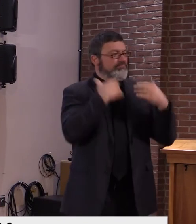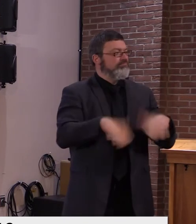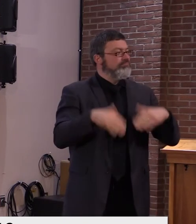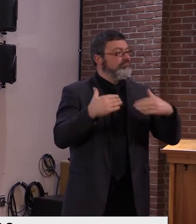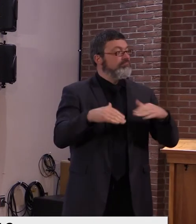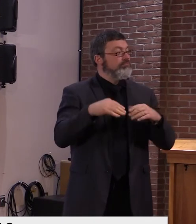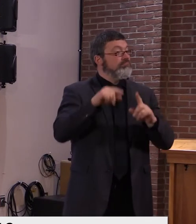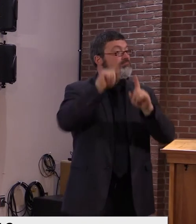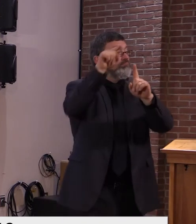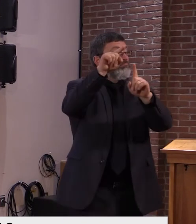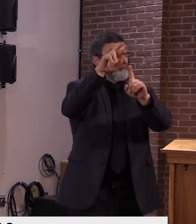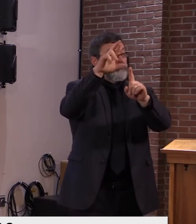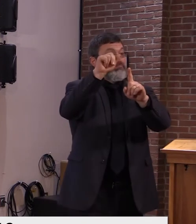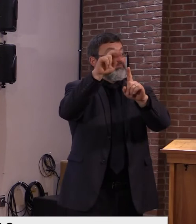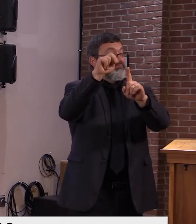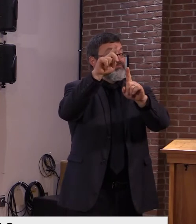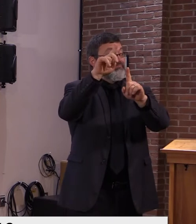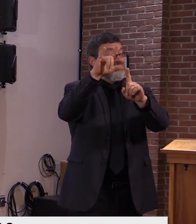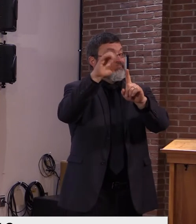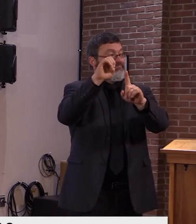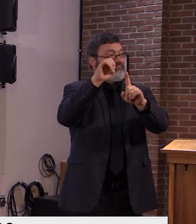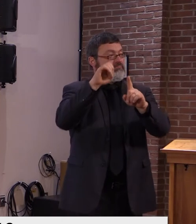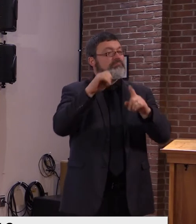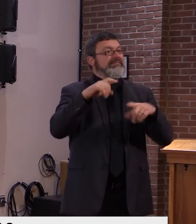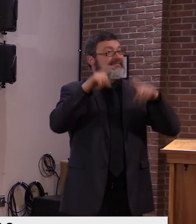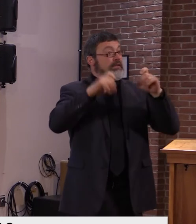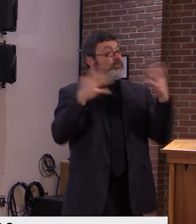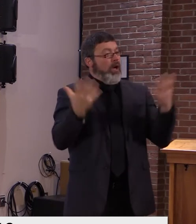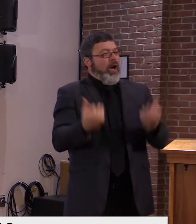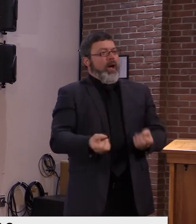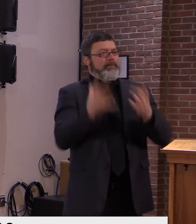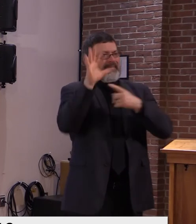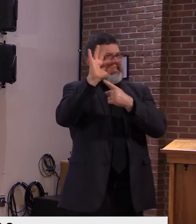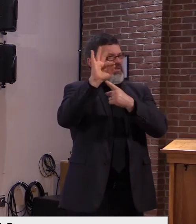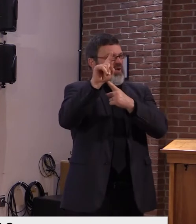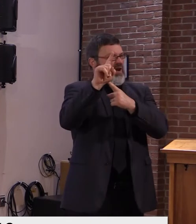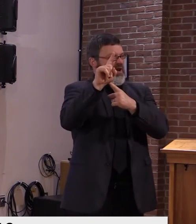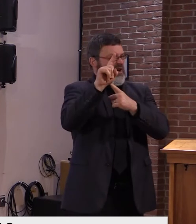faculty and staff. Overall, the project was a great success for us.